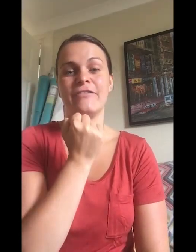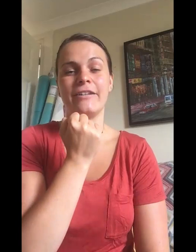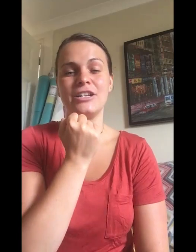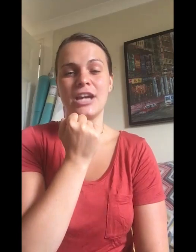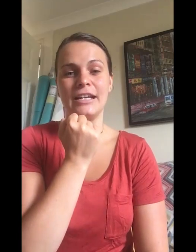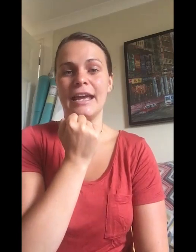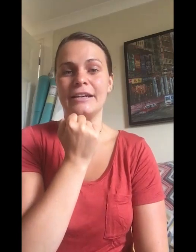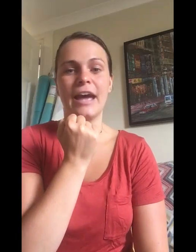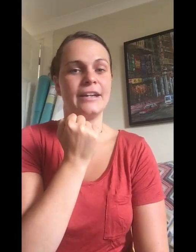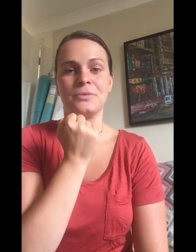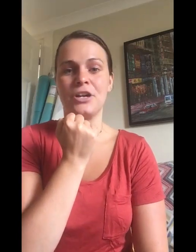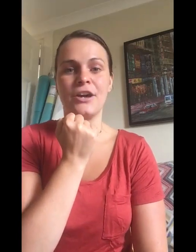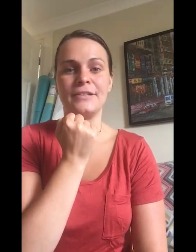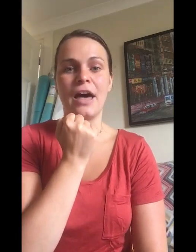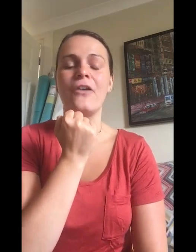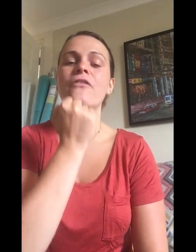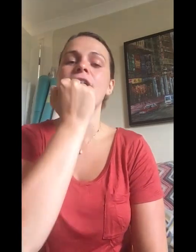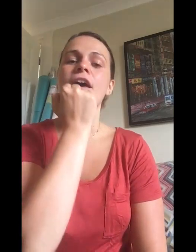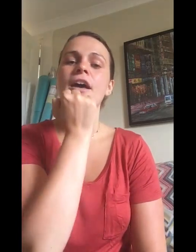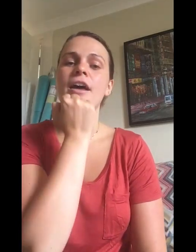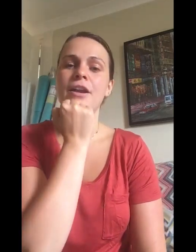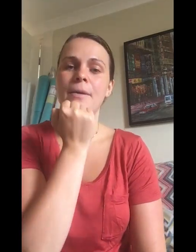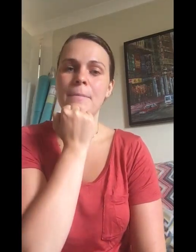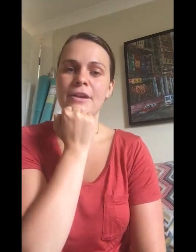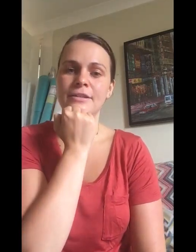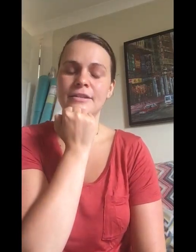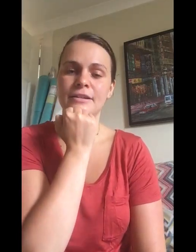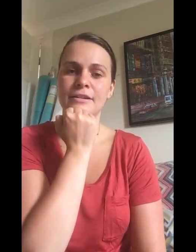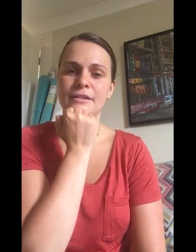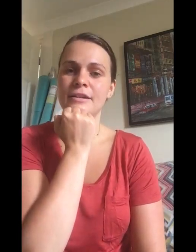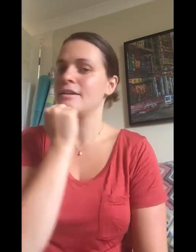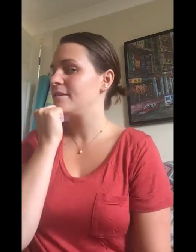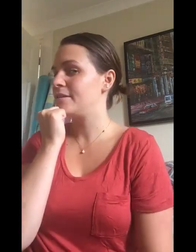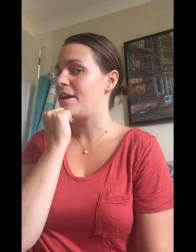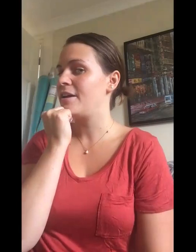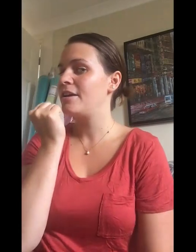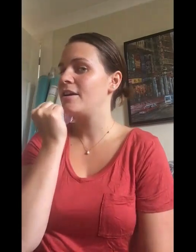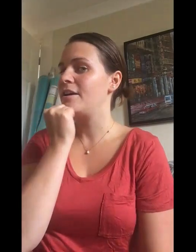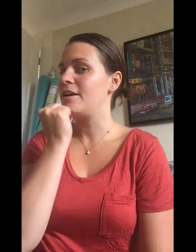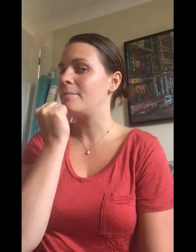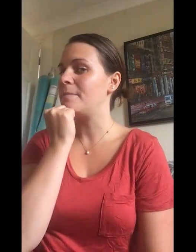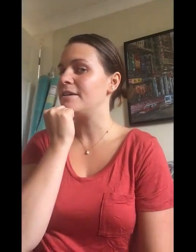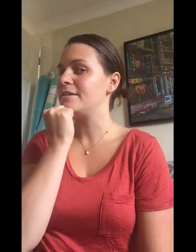very gently, okay? You don't want to hurt yourself. Numbers. So, numbers.